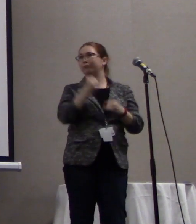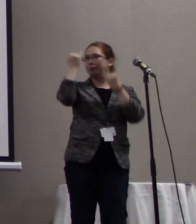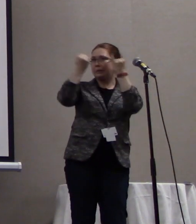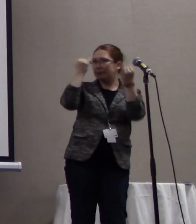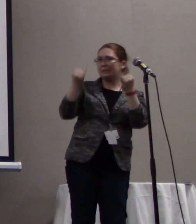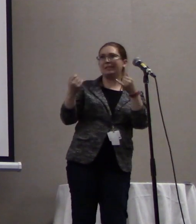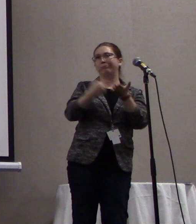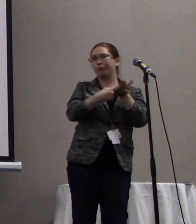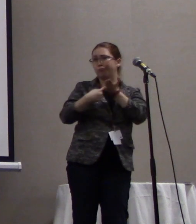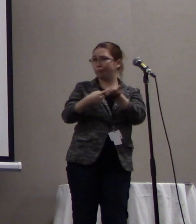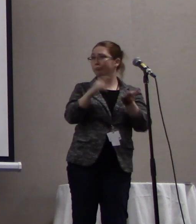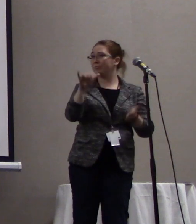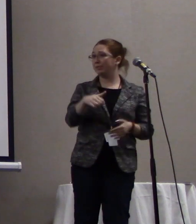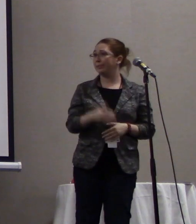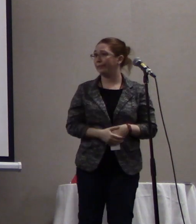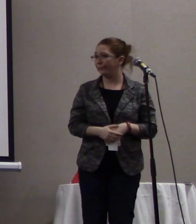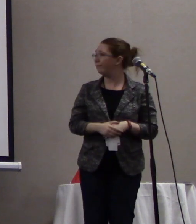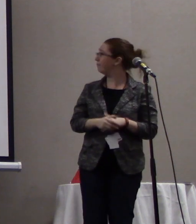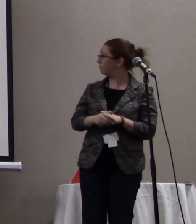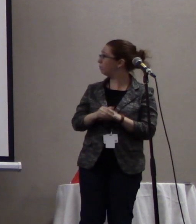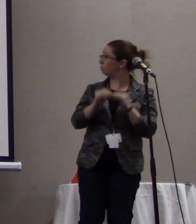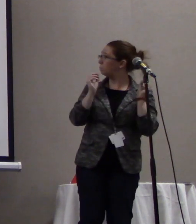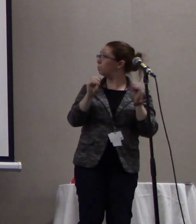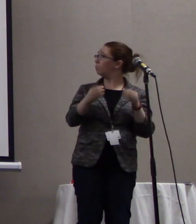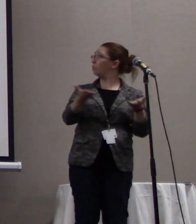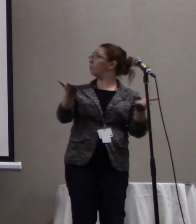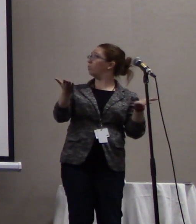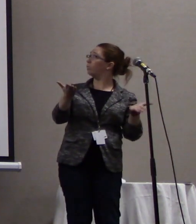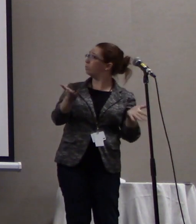together, get ideas, and have a discussion.